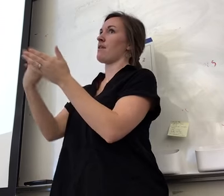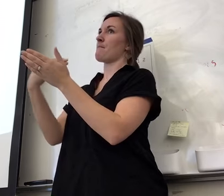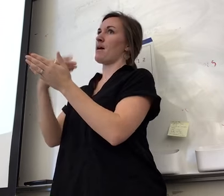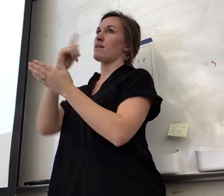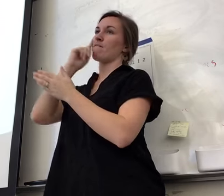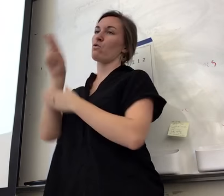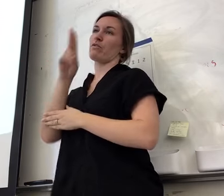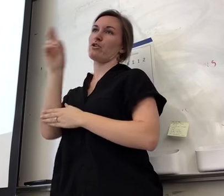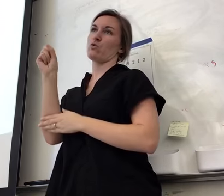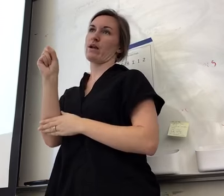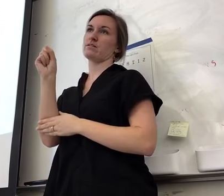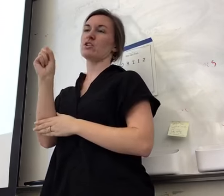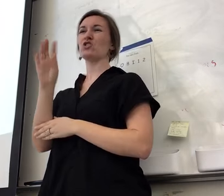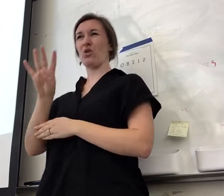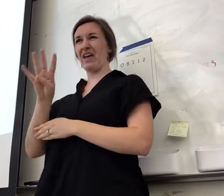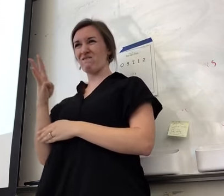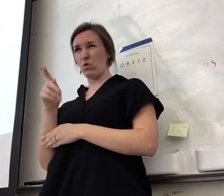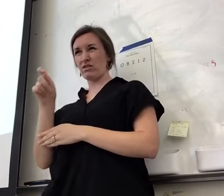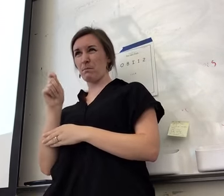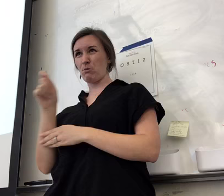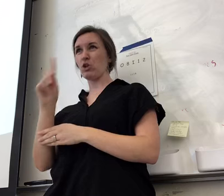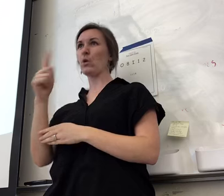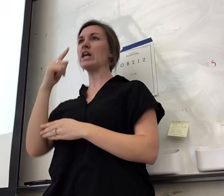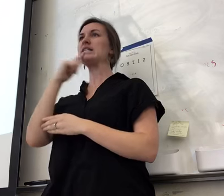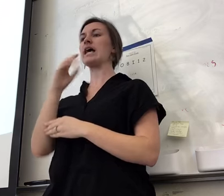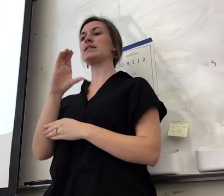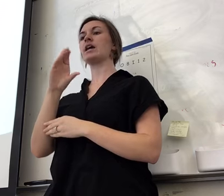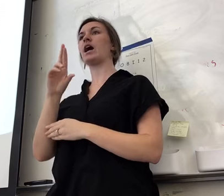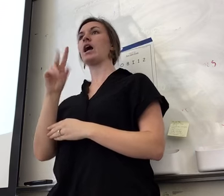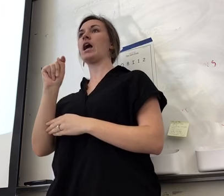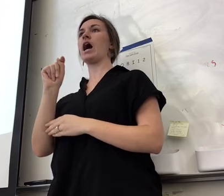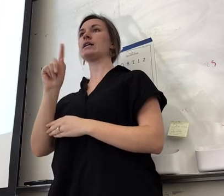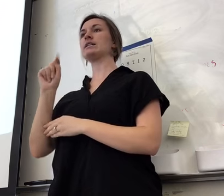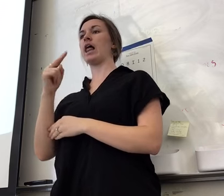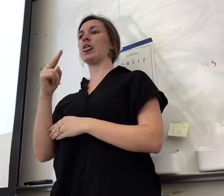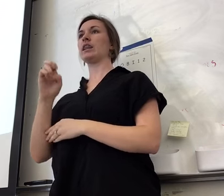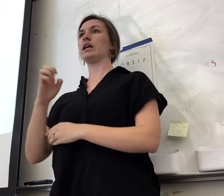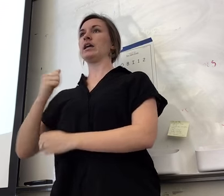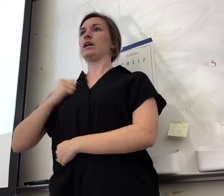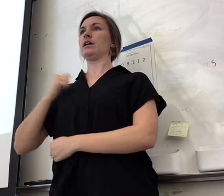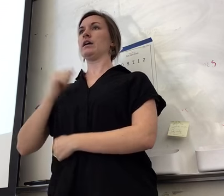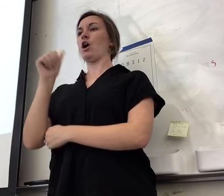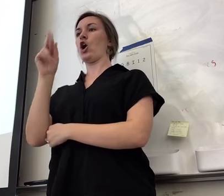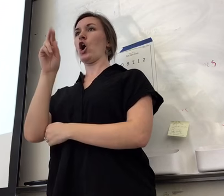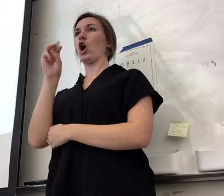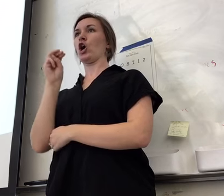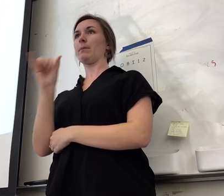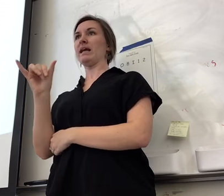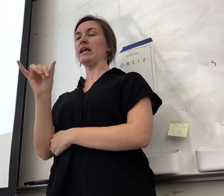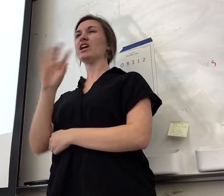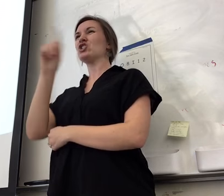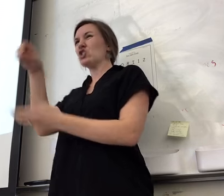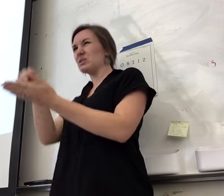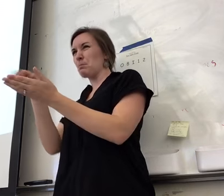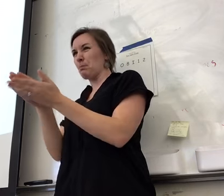fourth bullet where it says cut the army, just know that that is an example of, I would just write next to it,